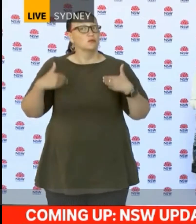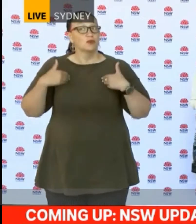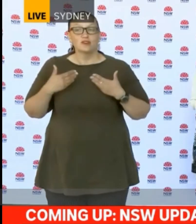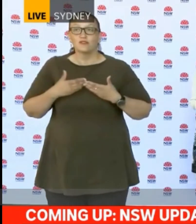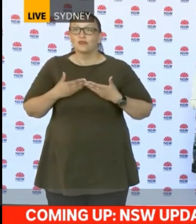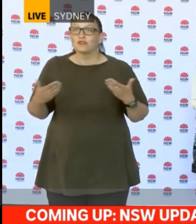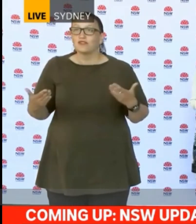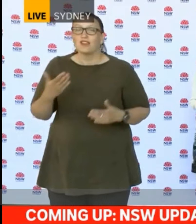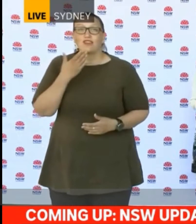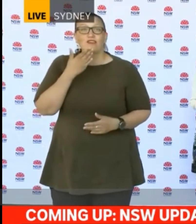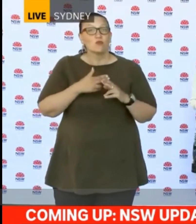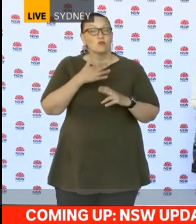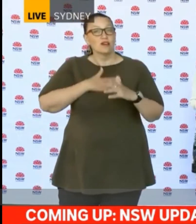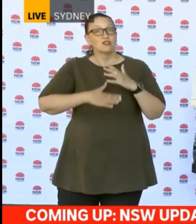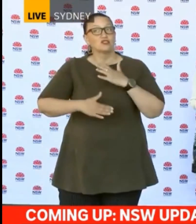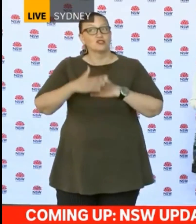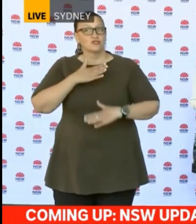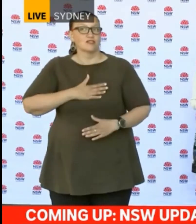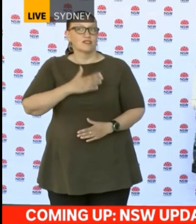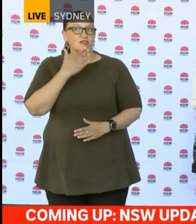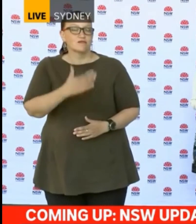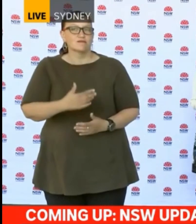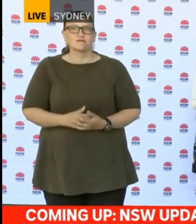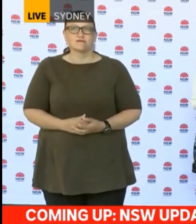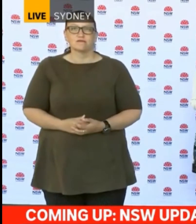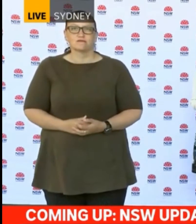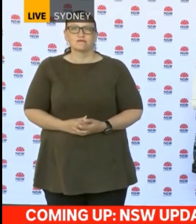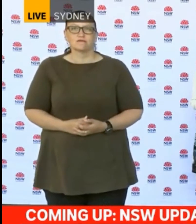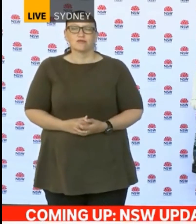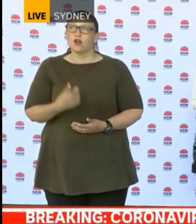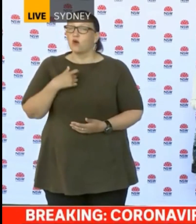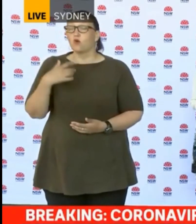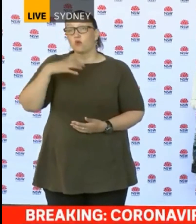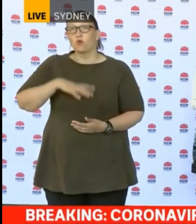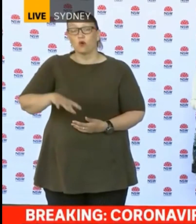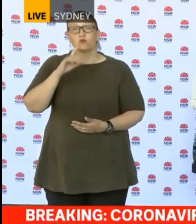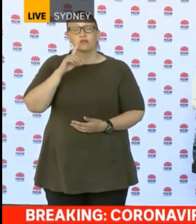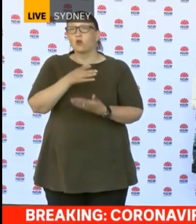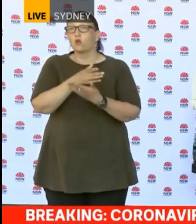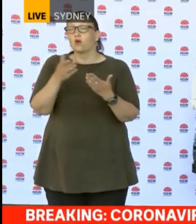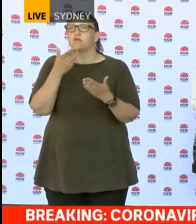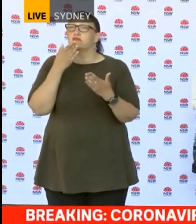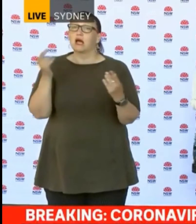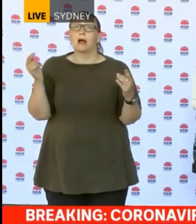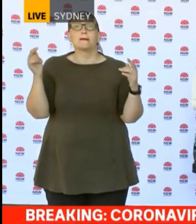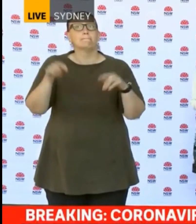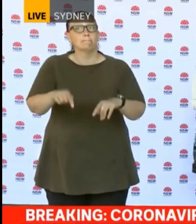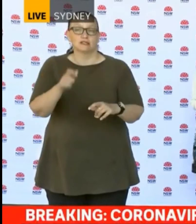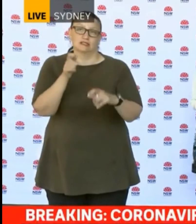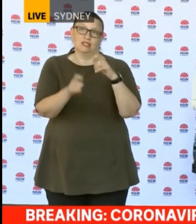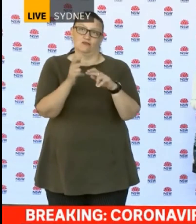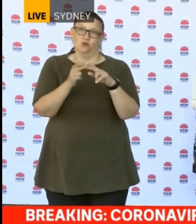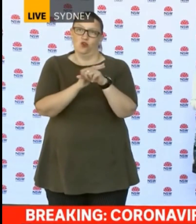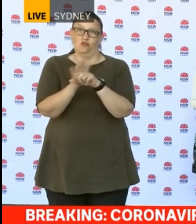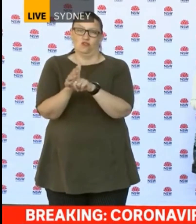Great. Good morning, everybody, and thank you for your patience. Can we really urge people to come forward and get tested? To the 24 hours to 8 p.m. last night, we